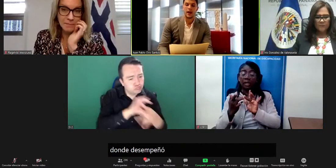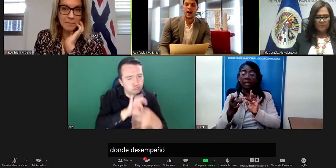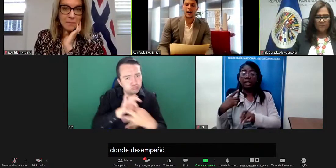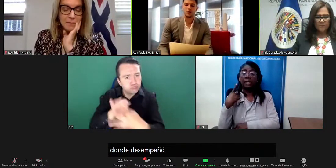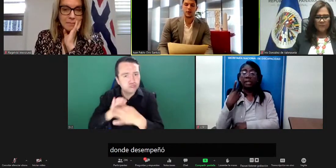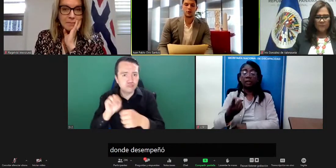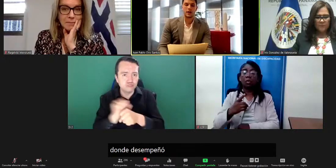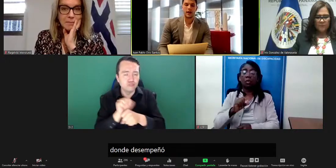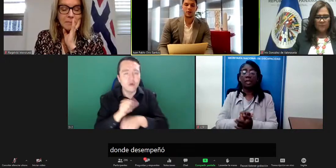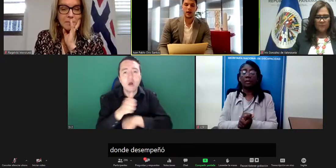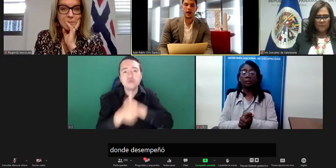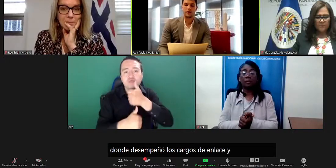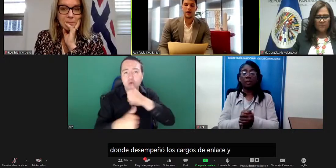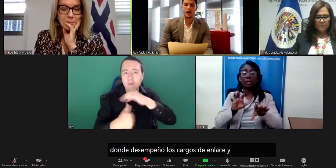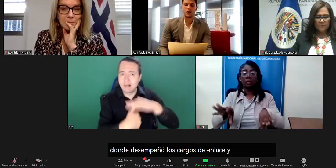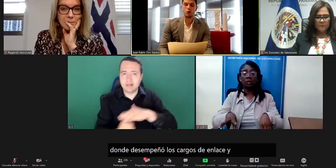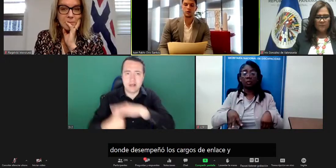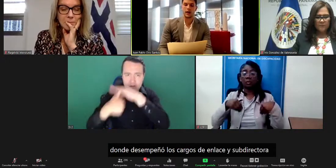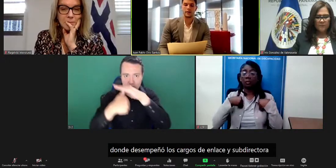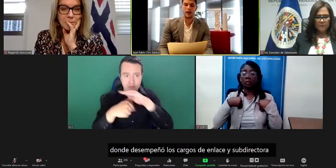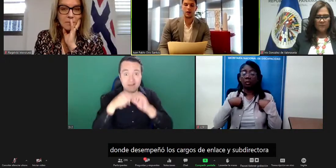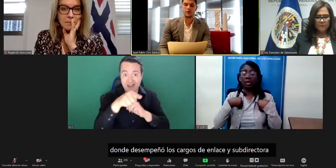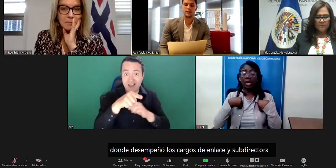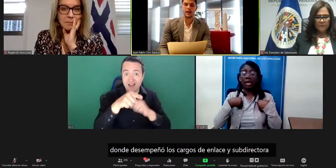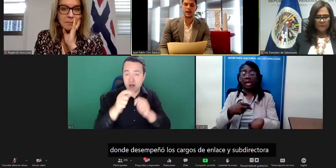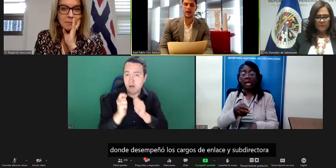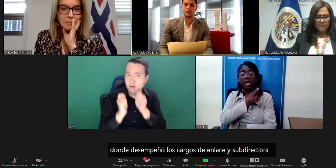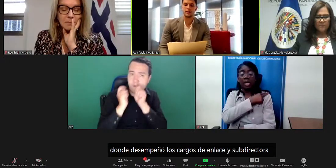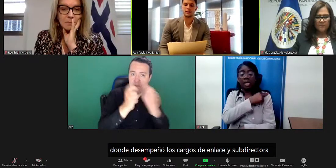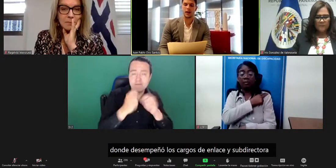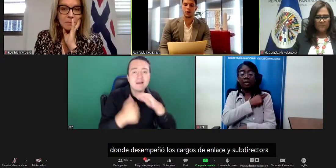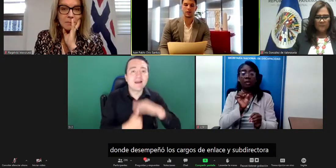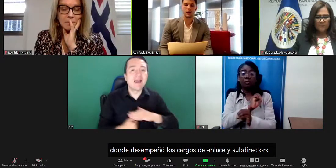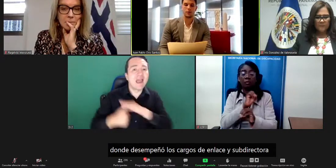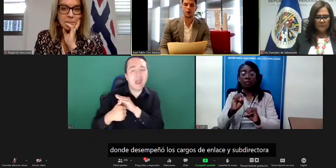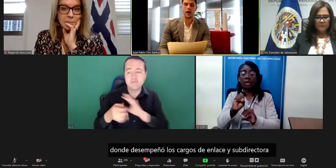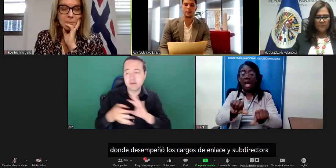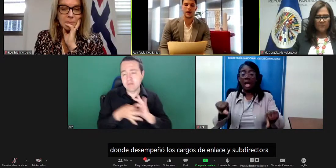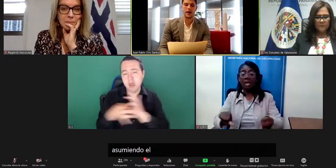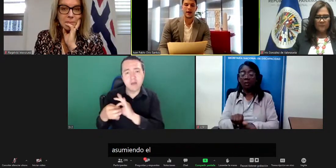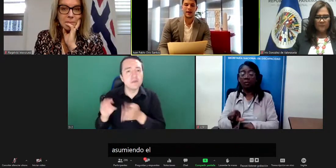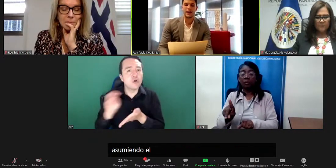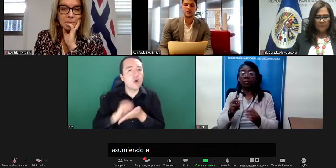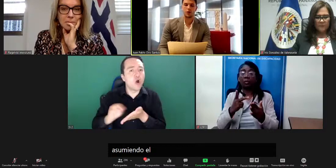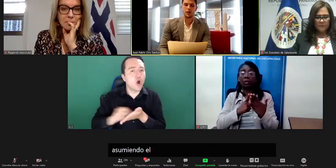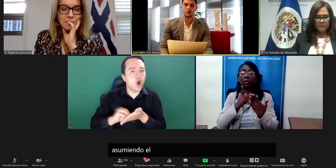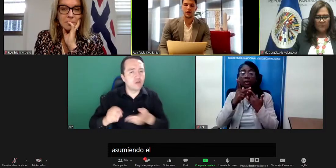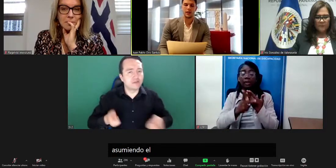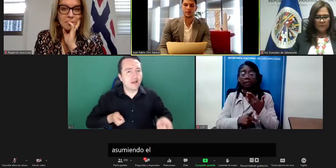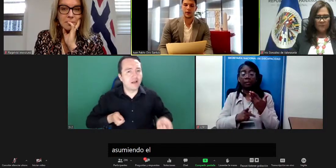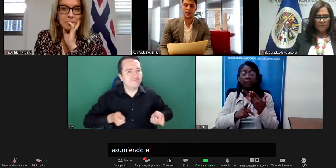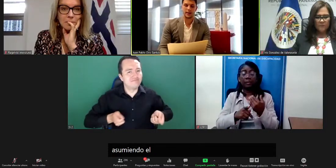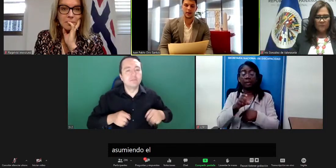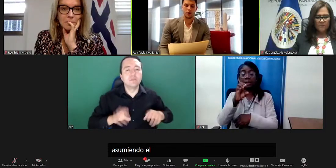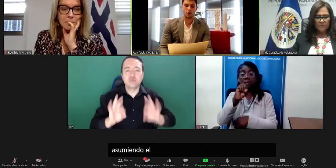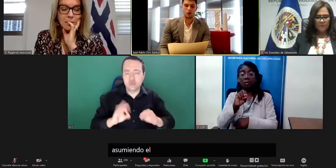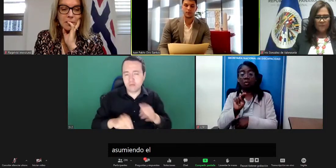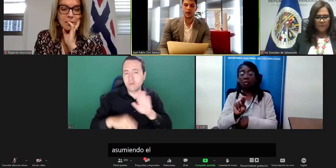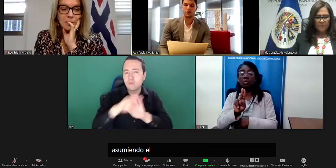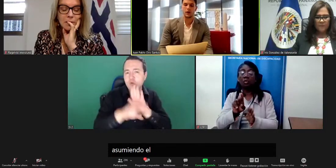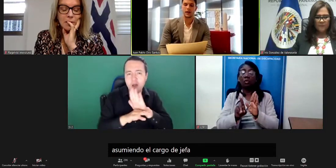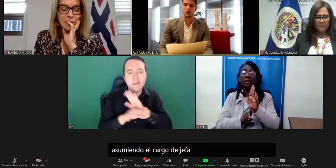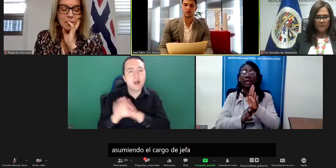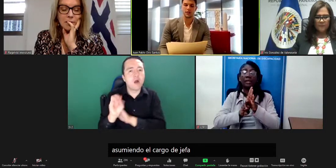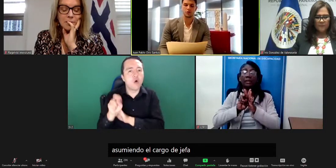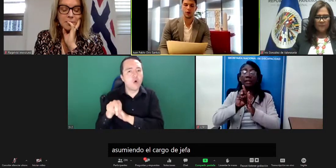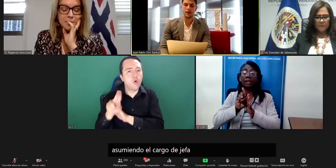as linking officer and director becoming assistant head